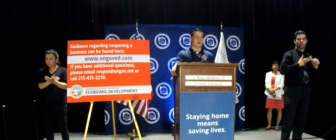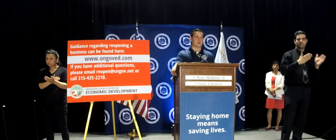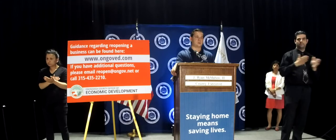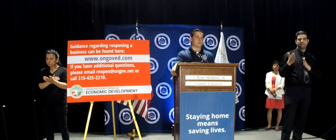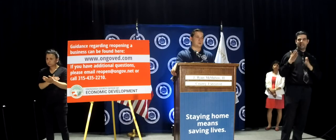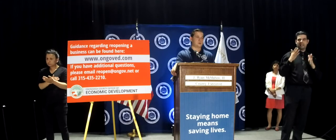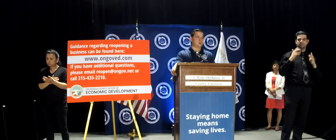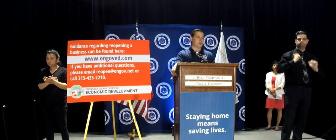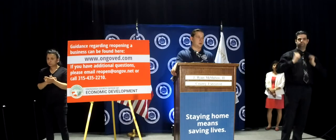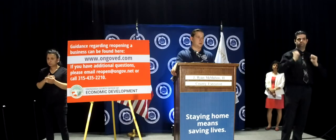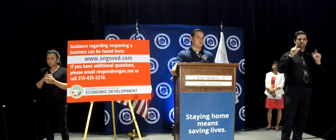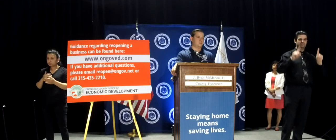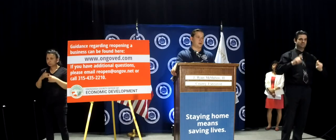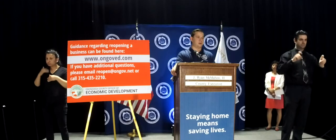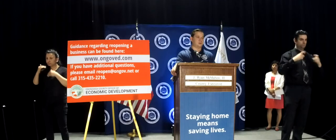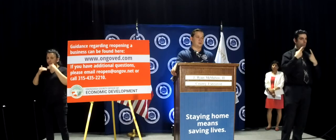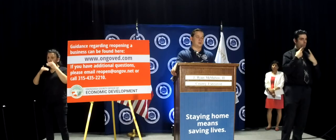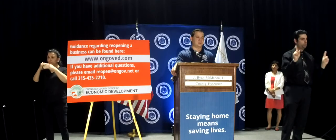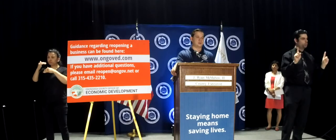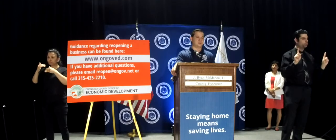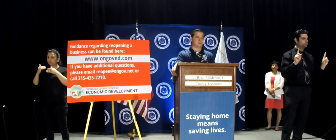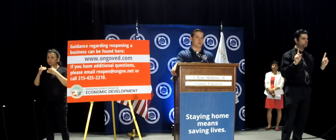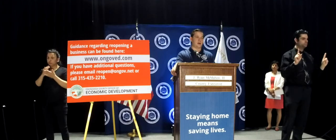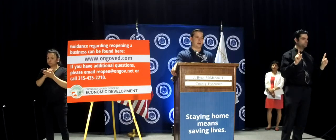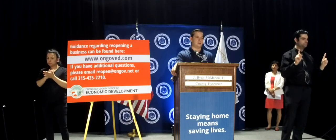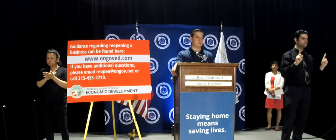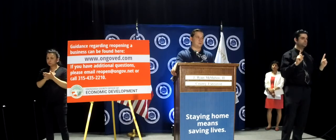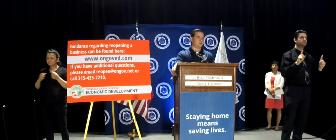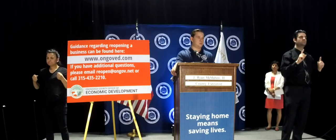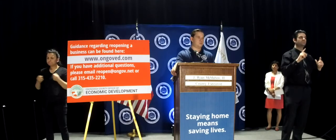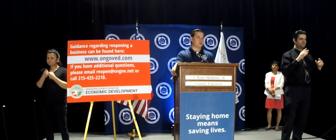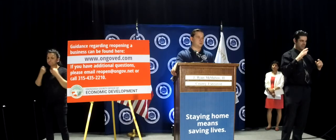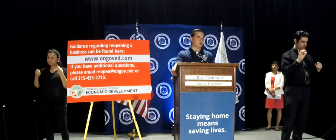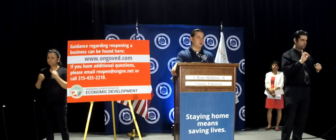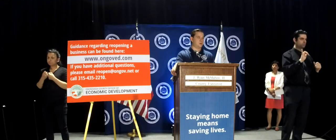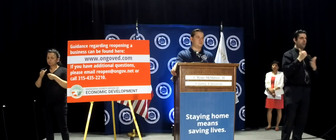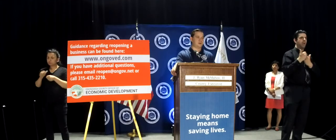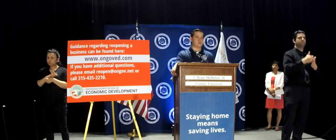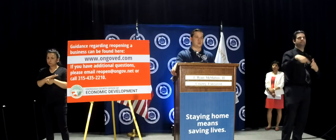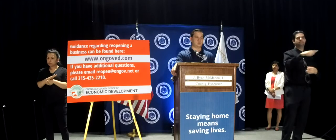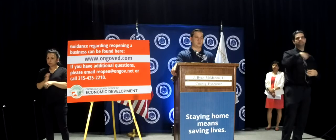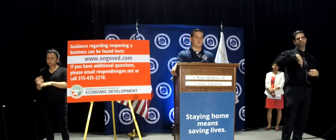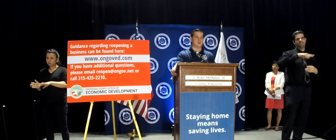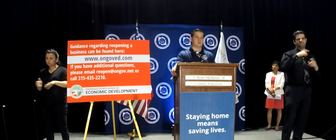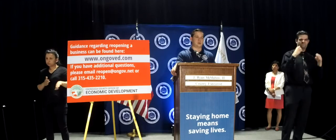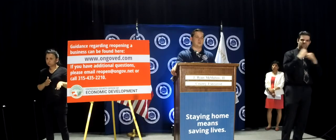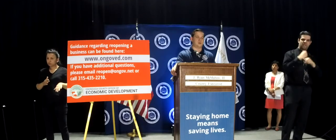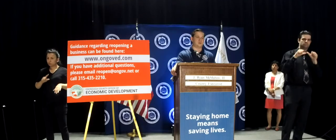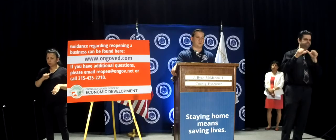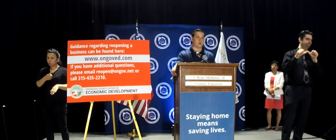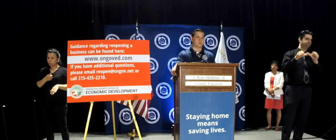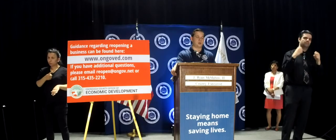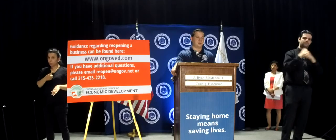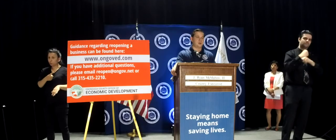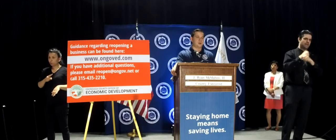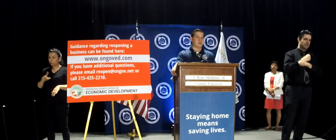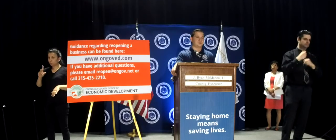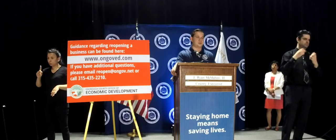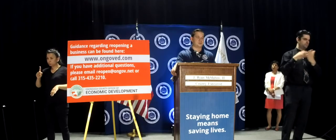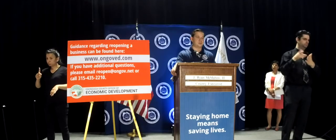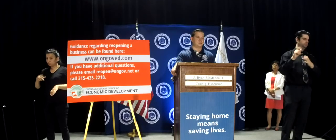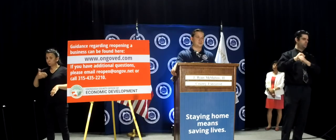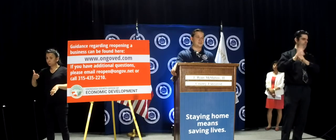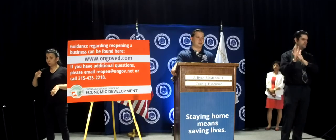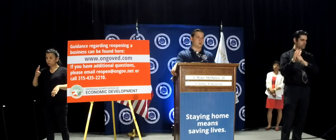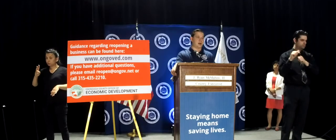this virus and fight it and continue to move on with phase 1 and phase 2 and phase 3 and phase 4 is